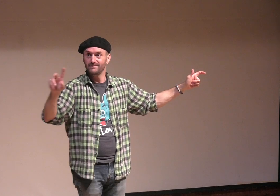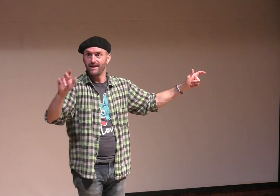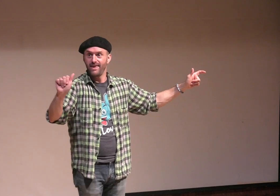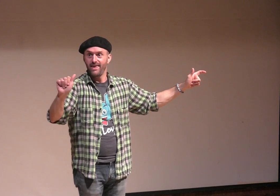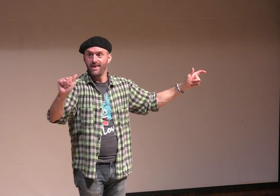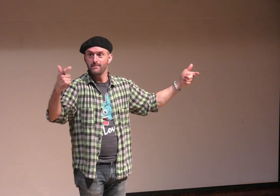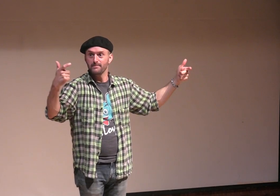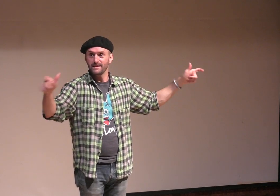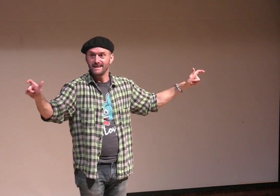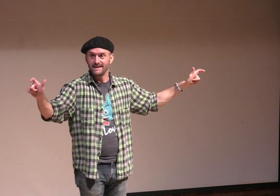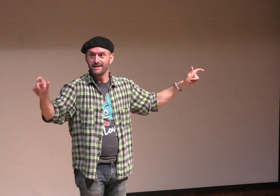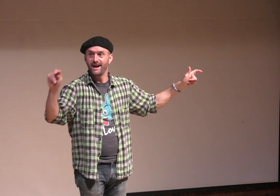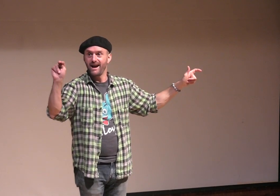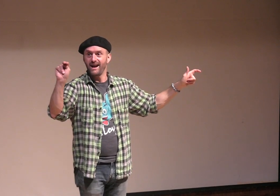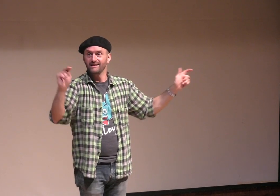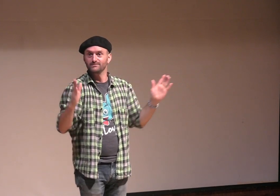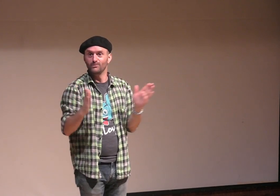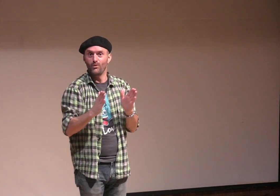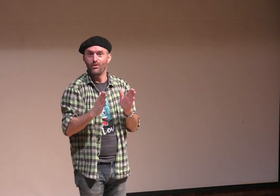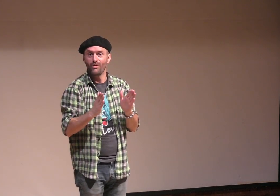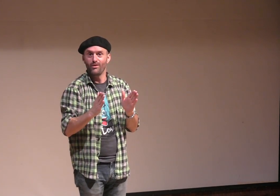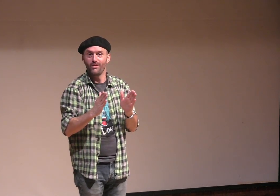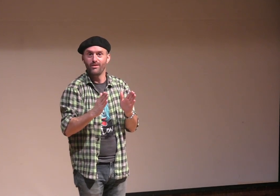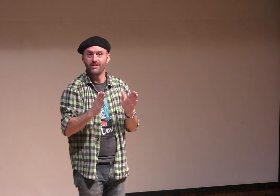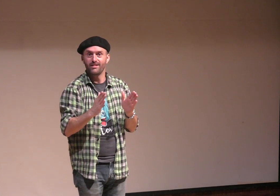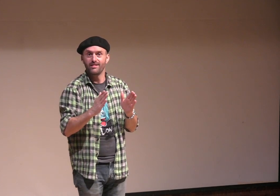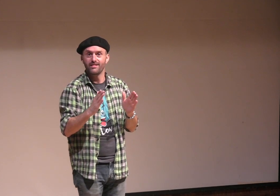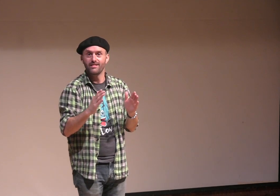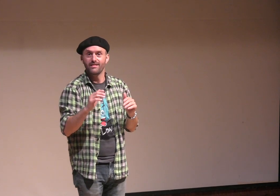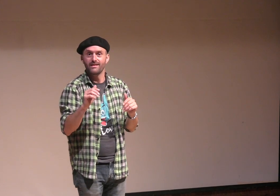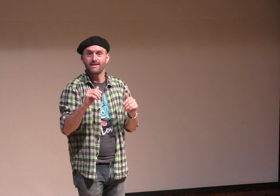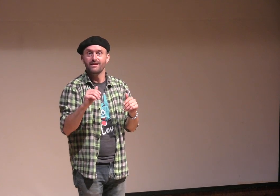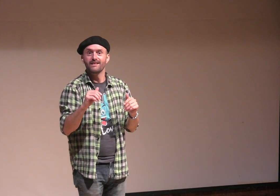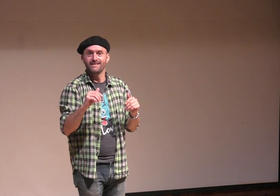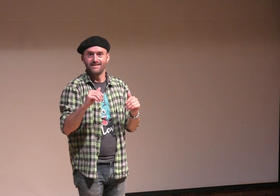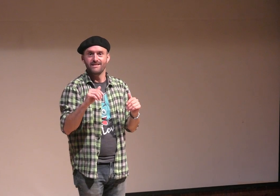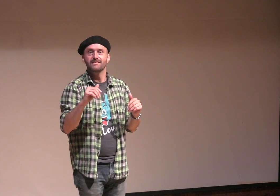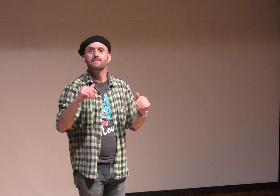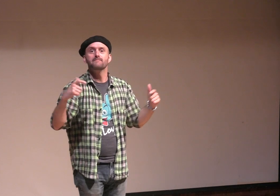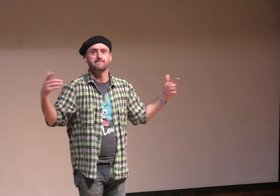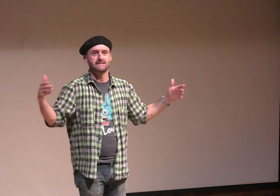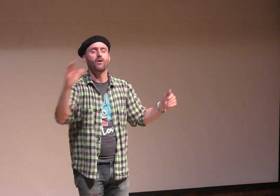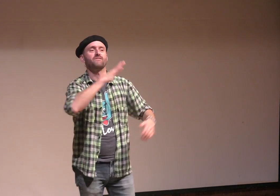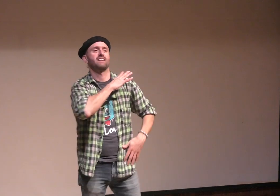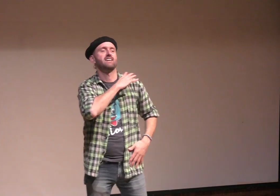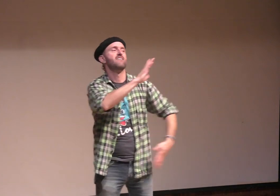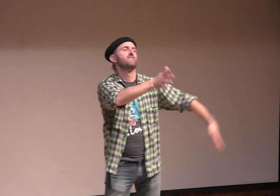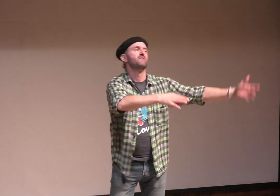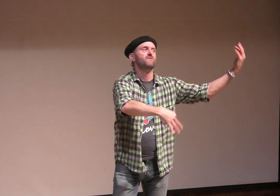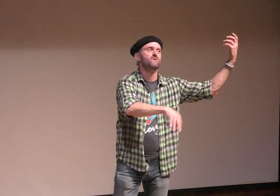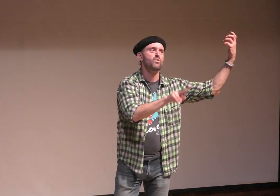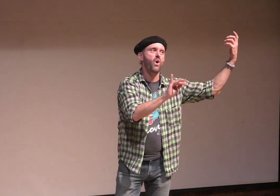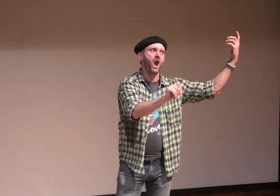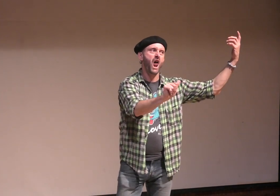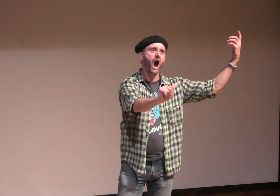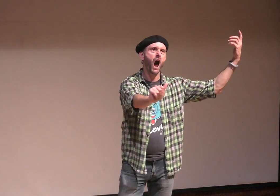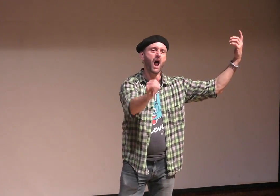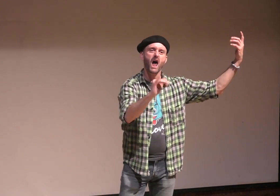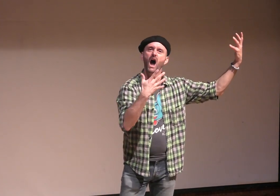bigger? Viola is bigger, violin is smaller. Am I right? Somebody? Anybody? Okay, anyway.